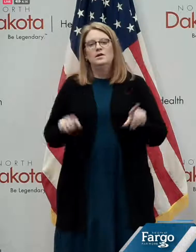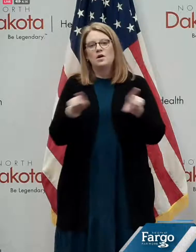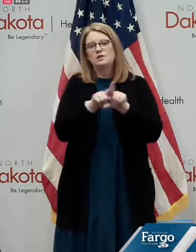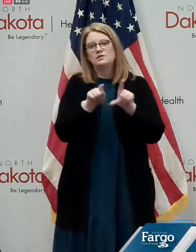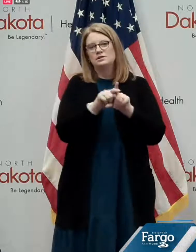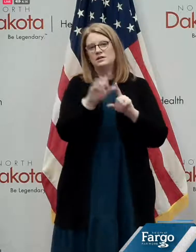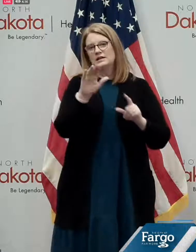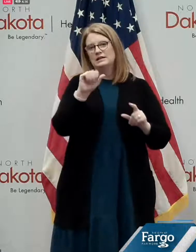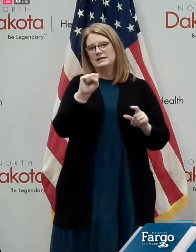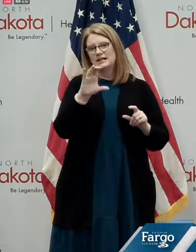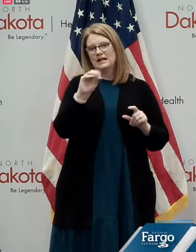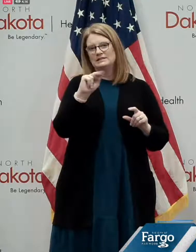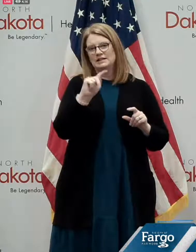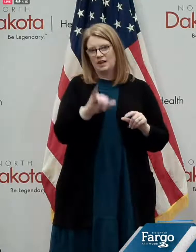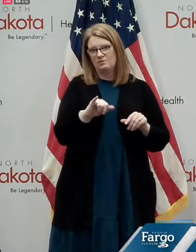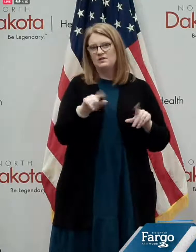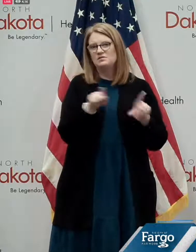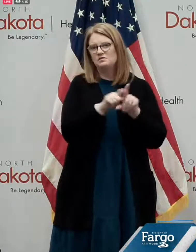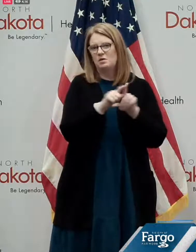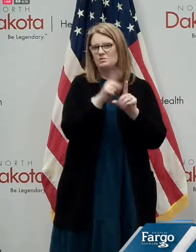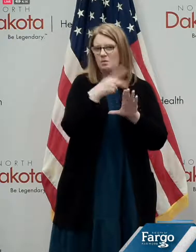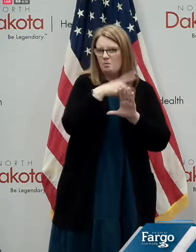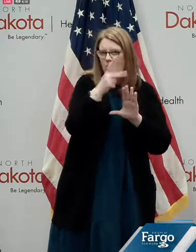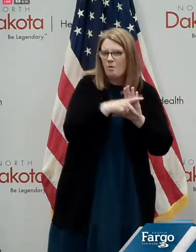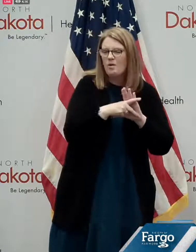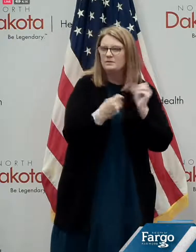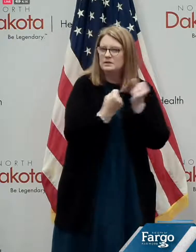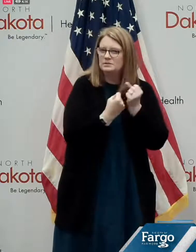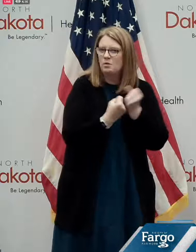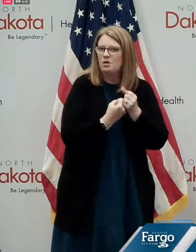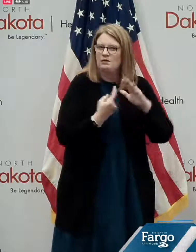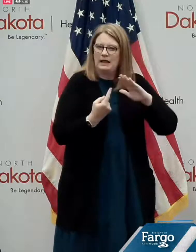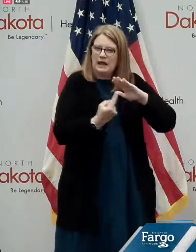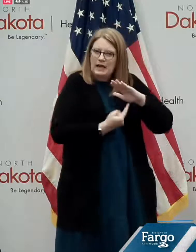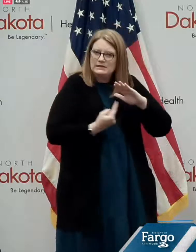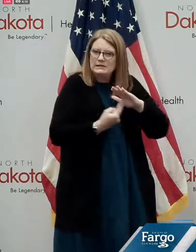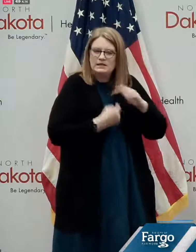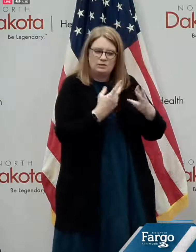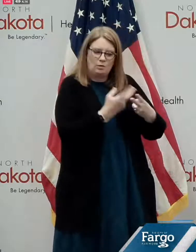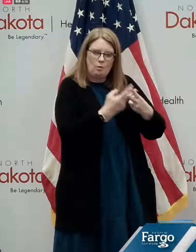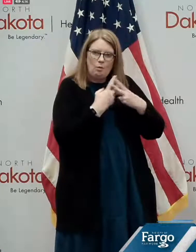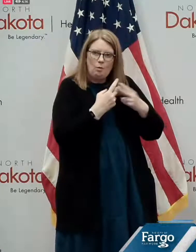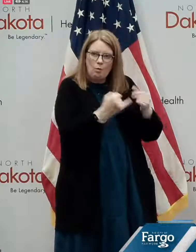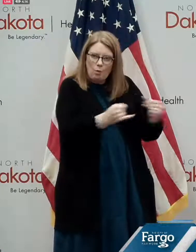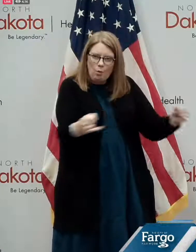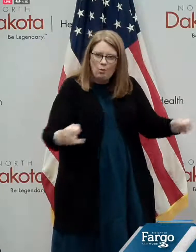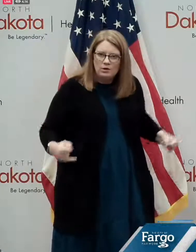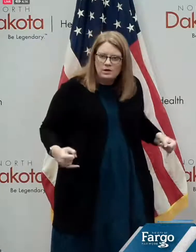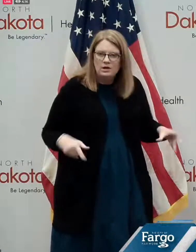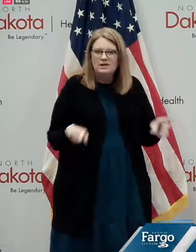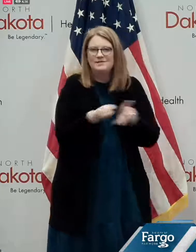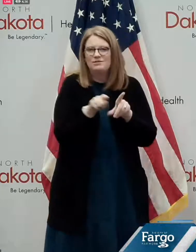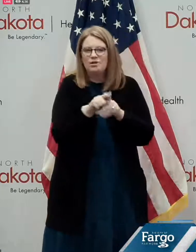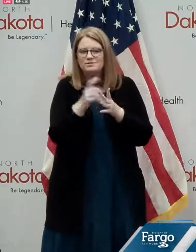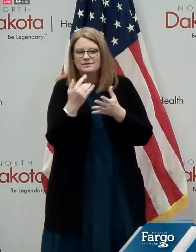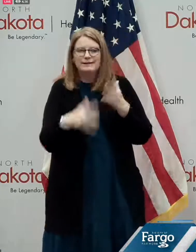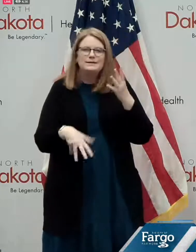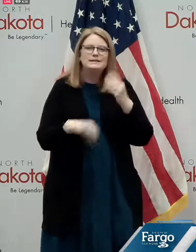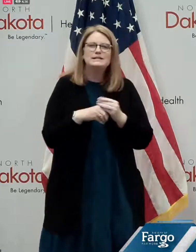put together programs that supported isolation, quarantine, increased accesses for wraparound services